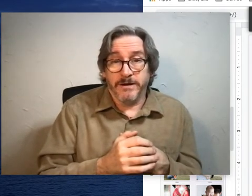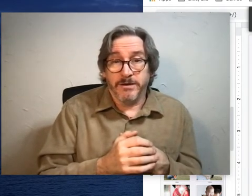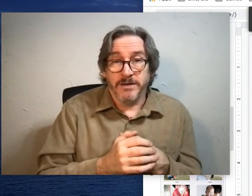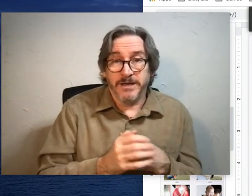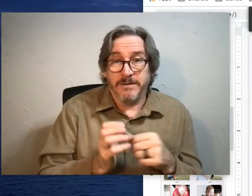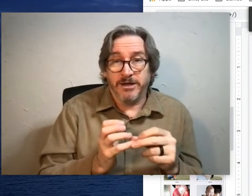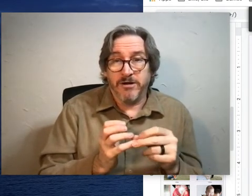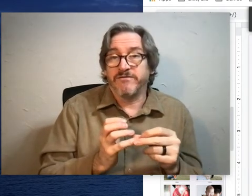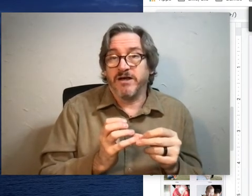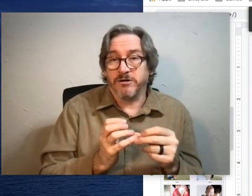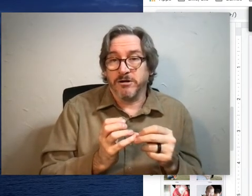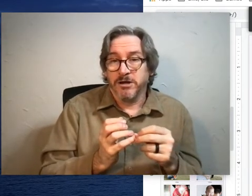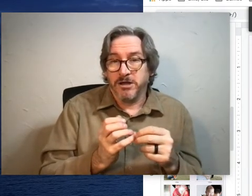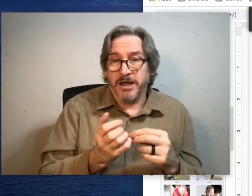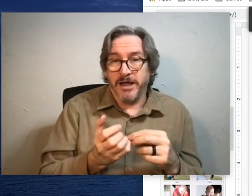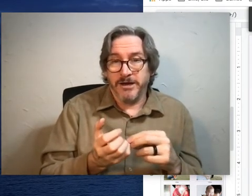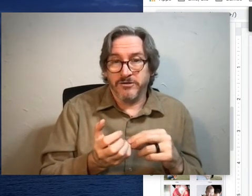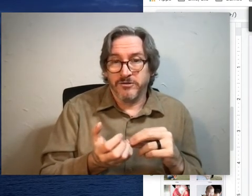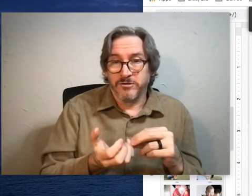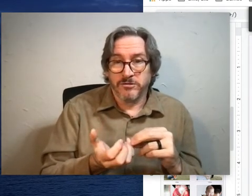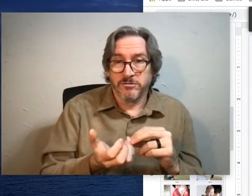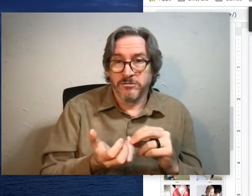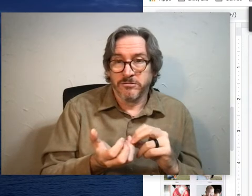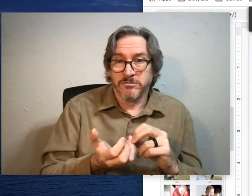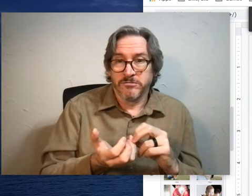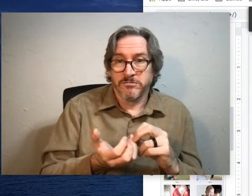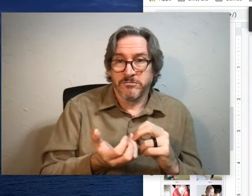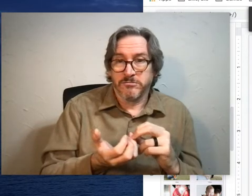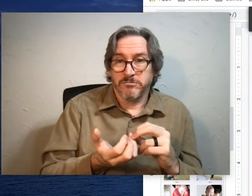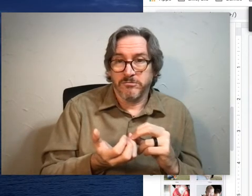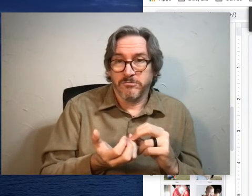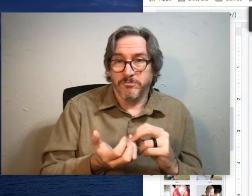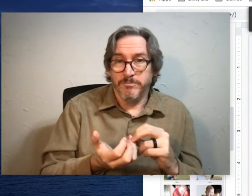And then he became a grandfather and